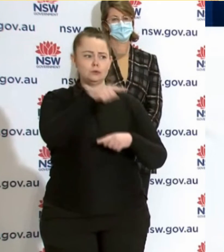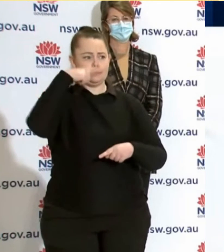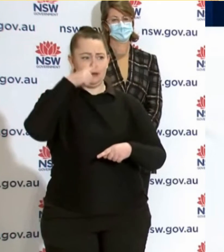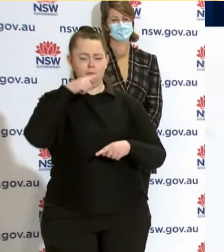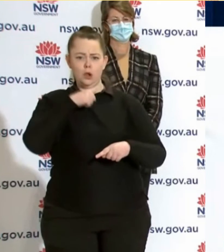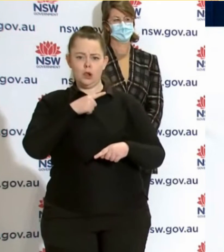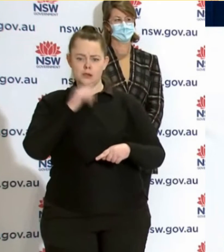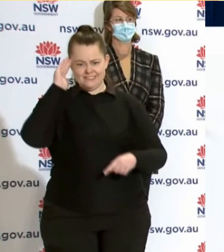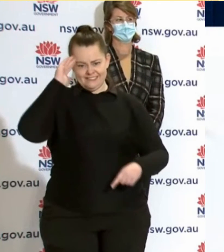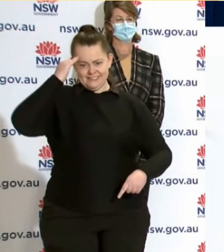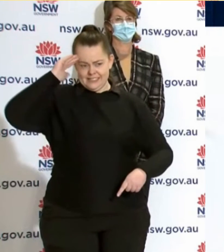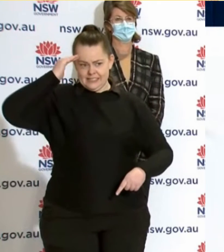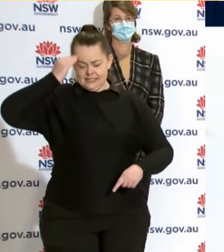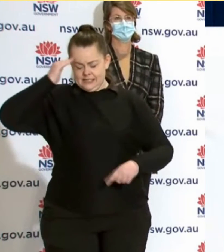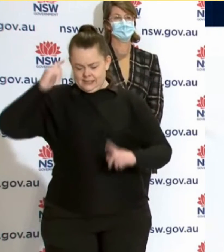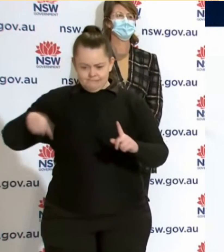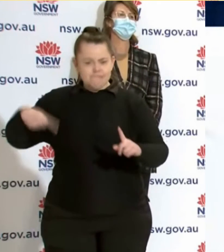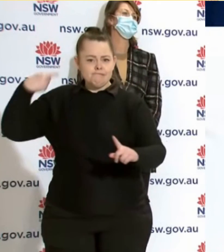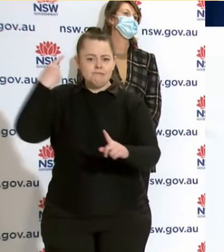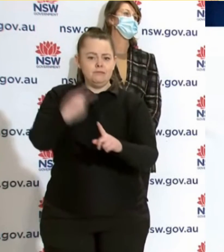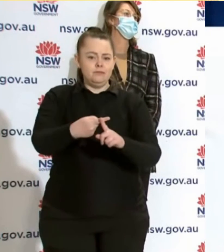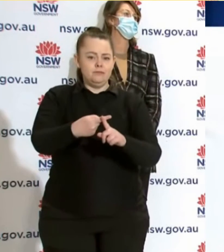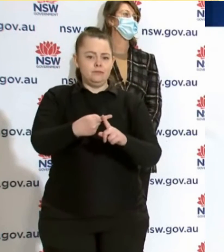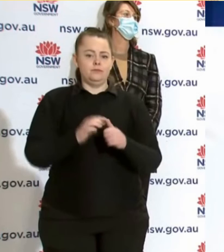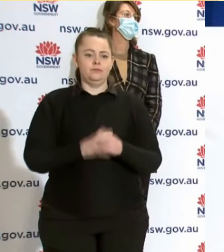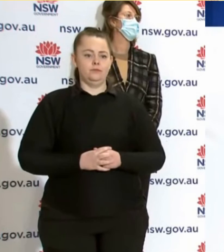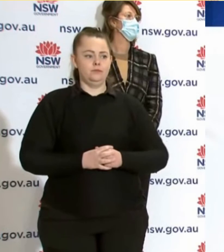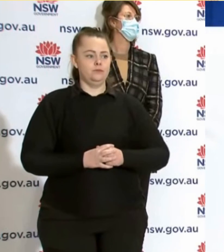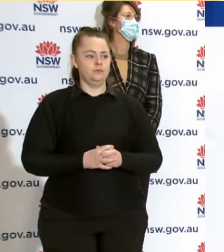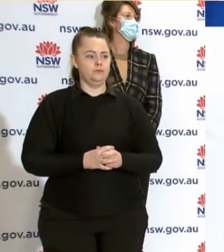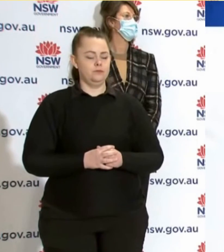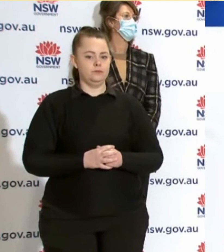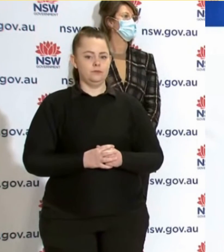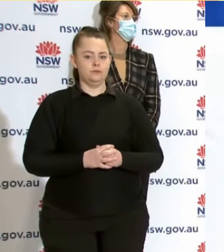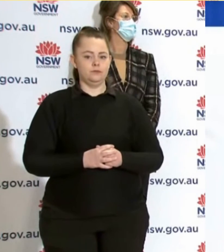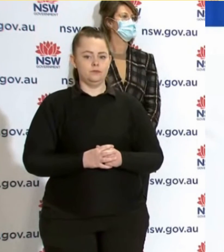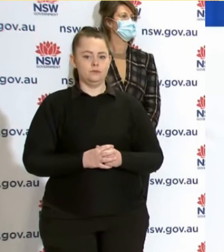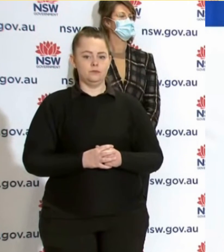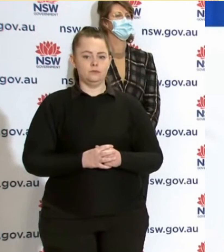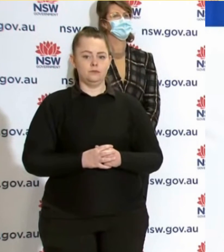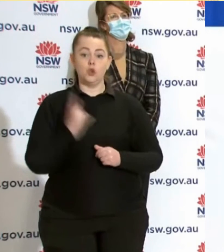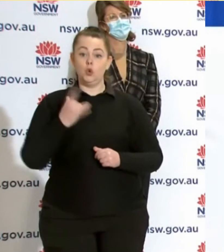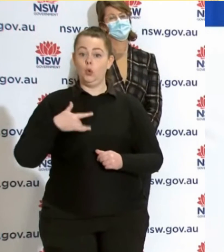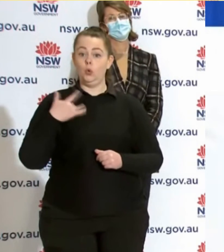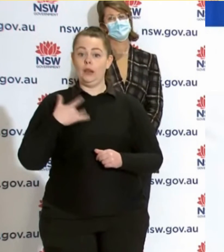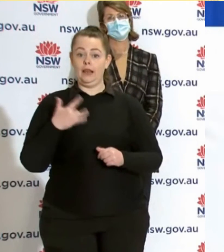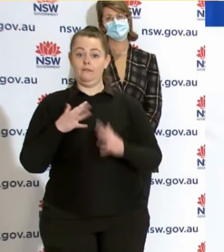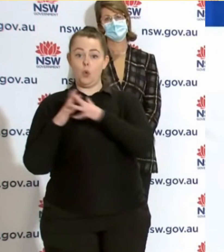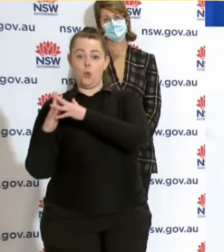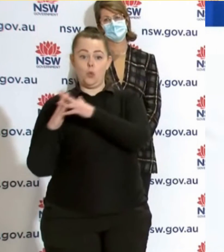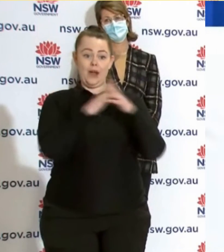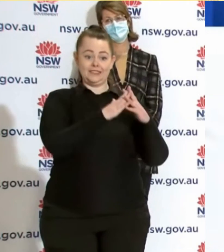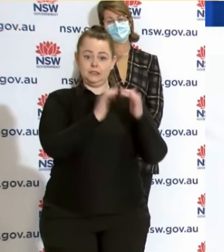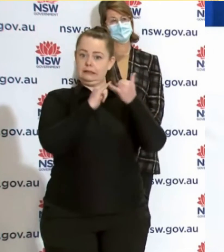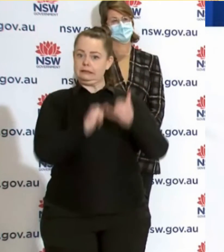just want to acknowledge the southwestern Sydney and Western Sydney communities who have been doing it harder than most, impacted by